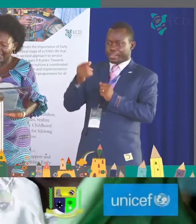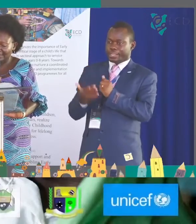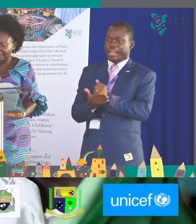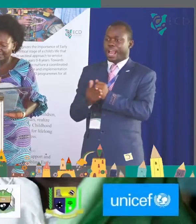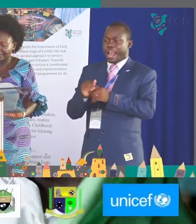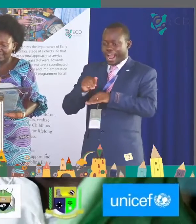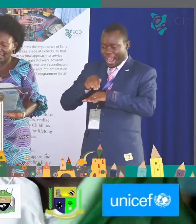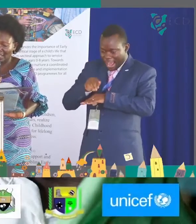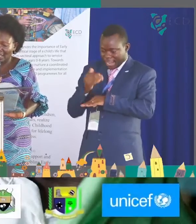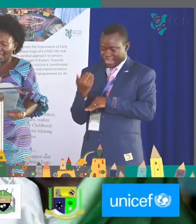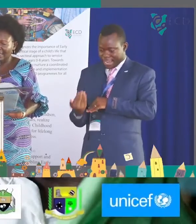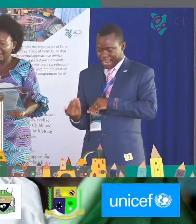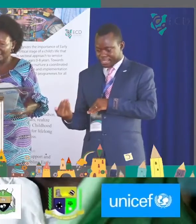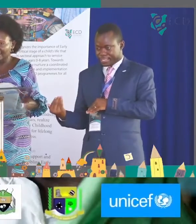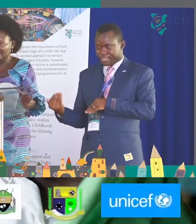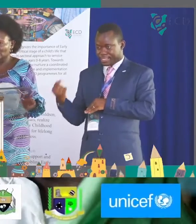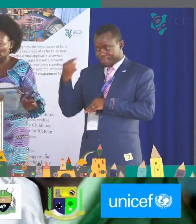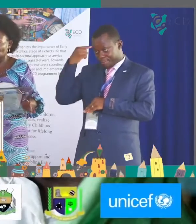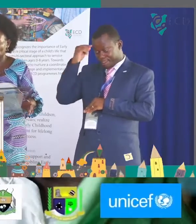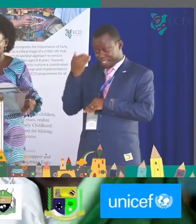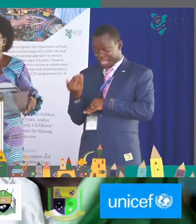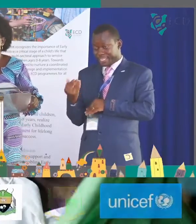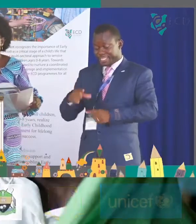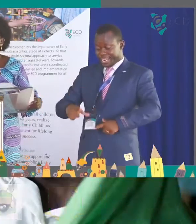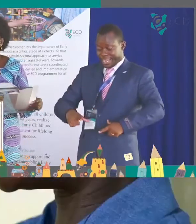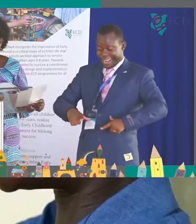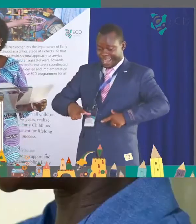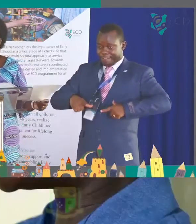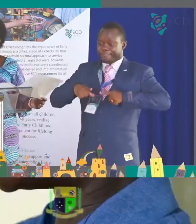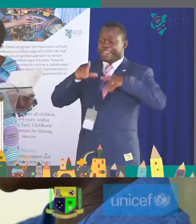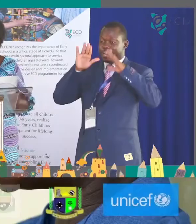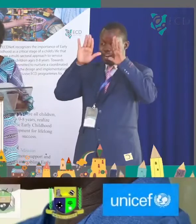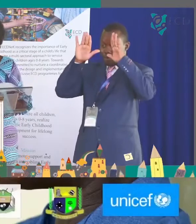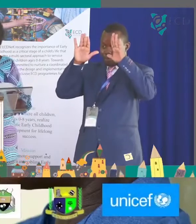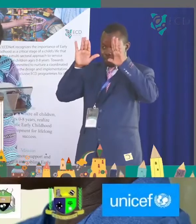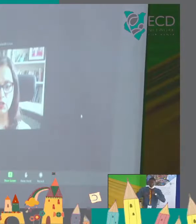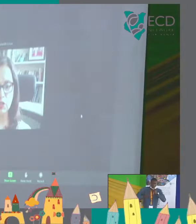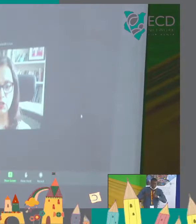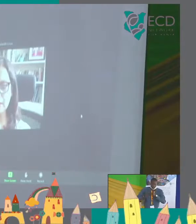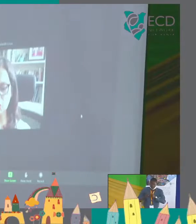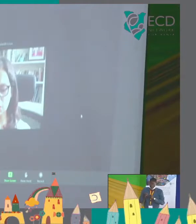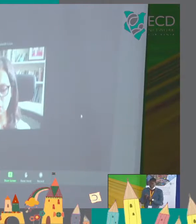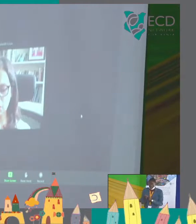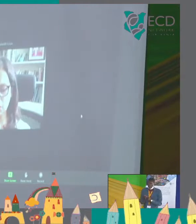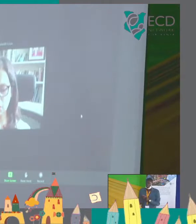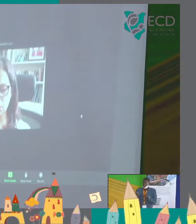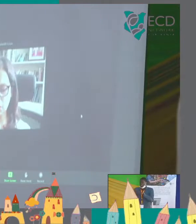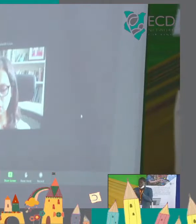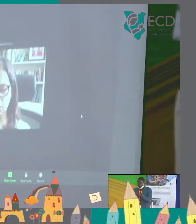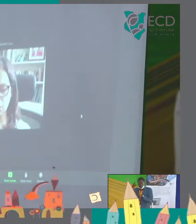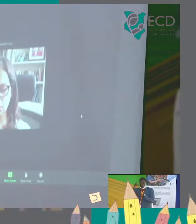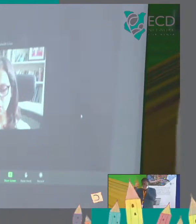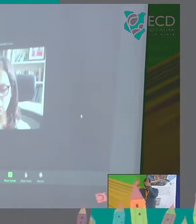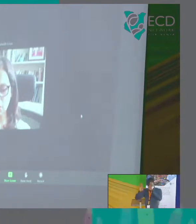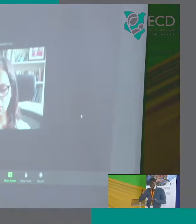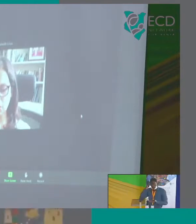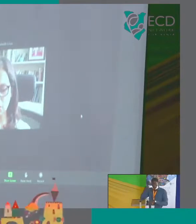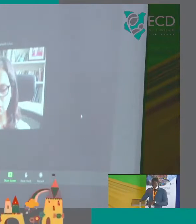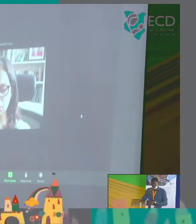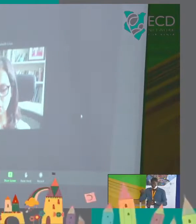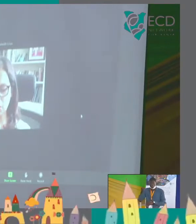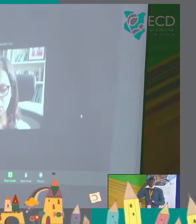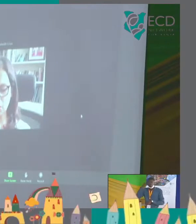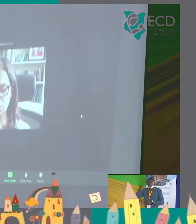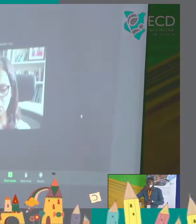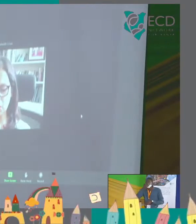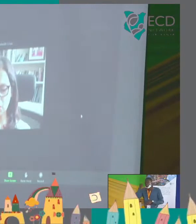child's life a key social development agenda. The foundations have been mentioned before: adequate